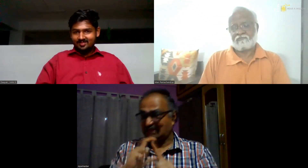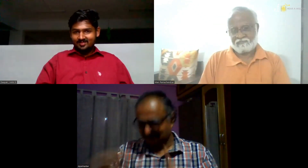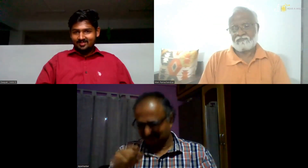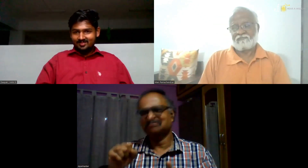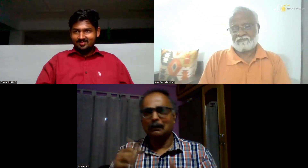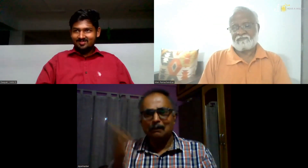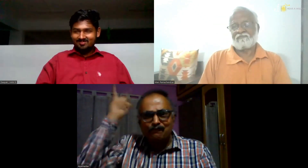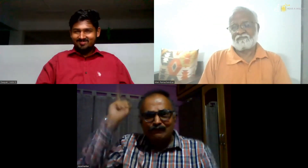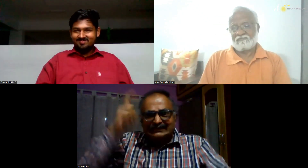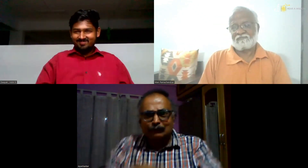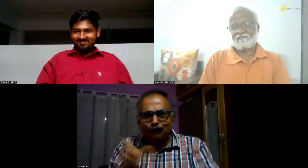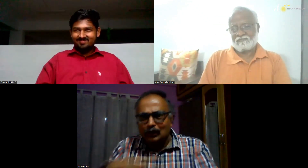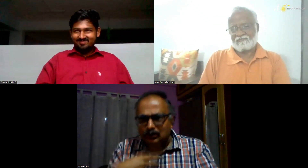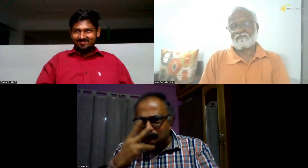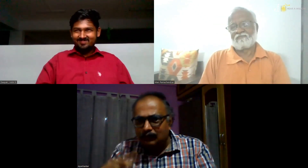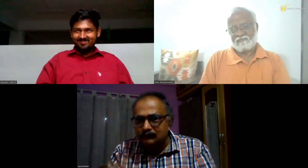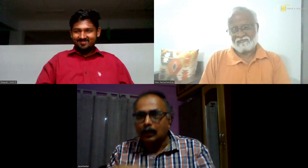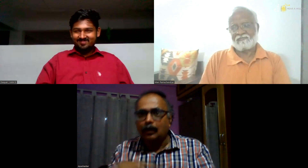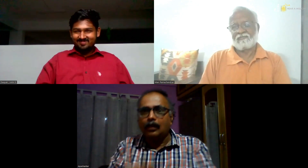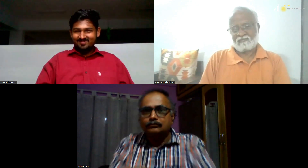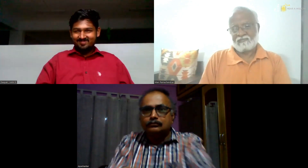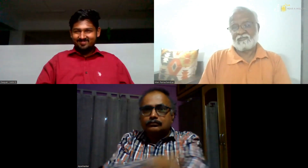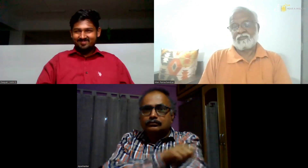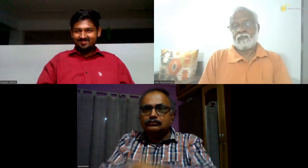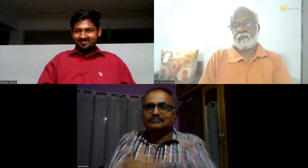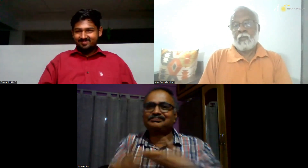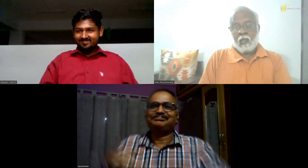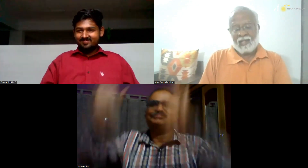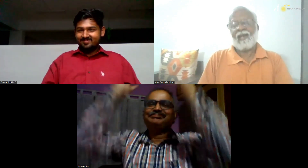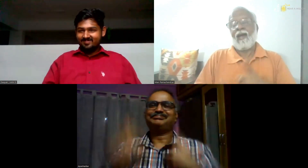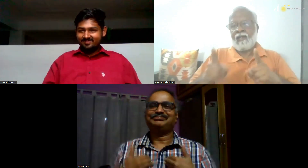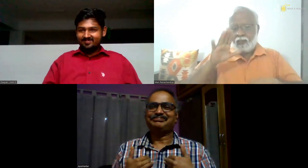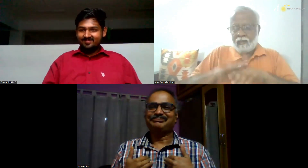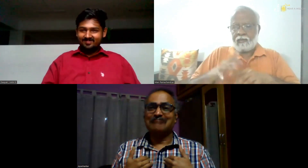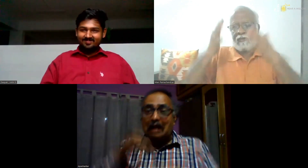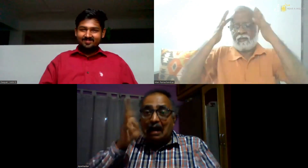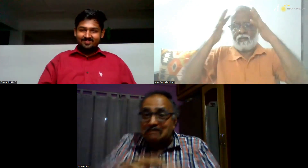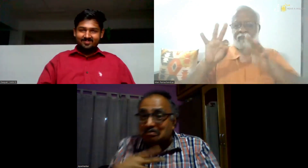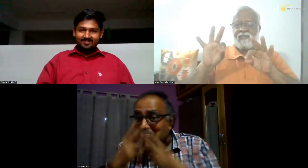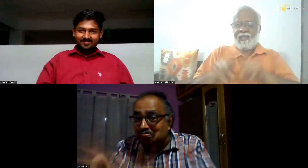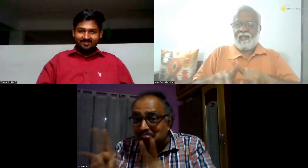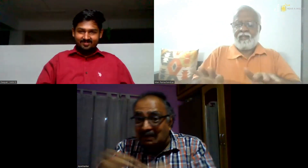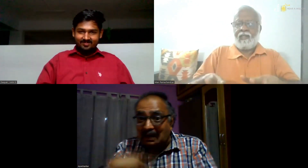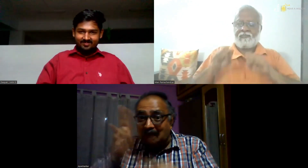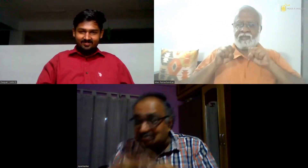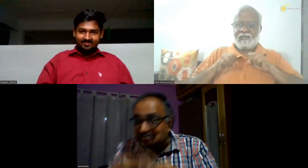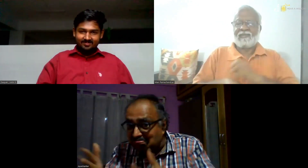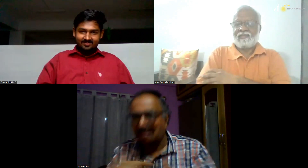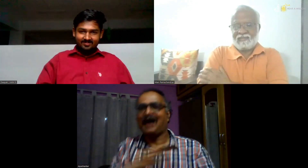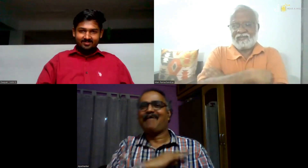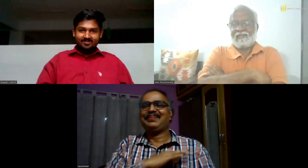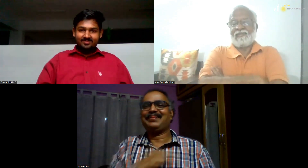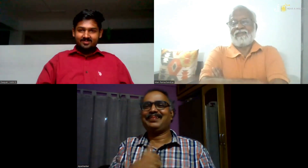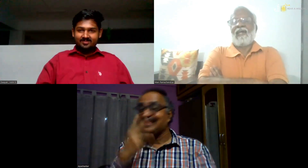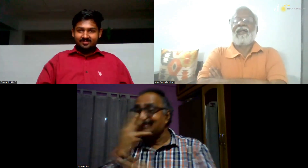you. I mean, you felt, you were so confident and you didn't feel scared. But you know, the first time, if I would see something like that,